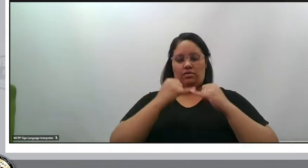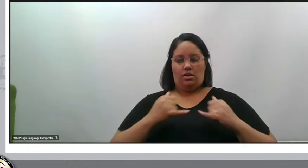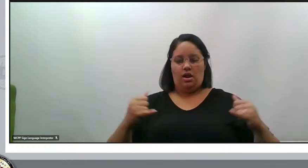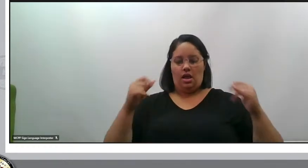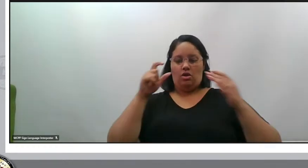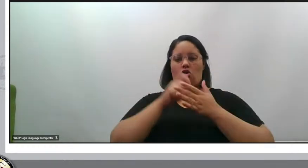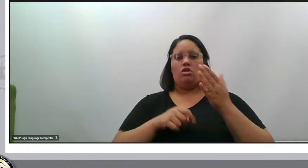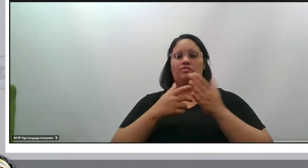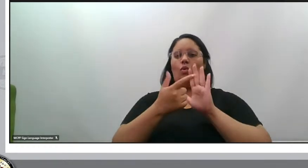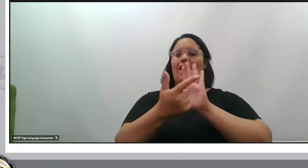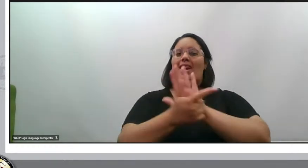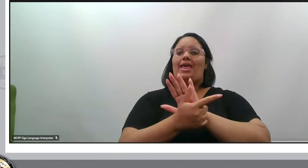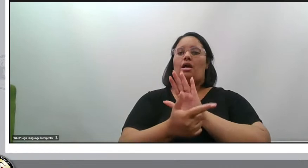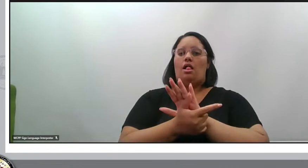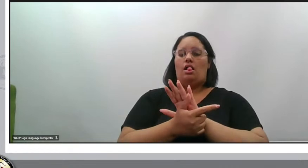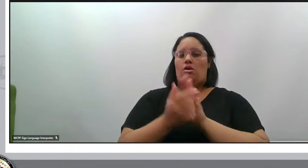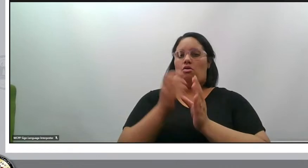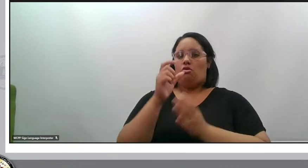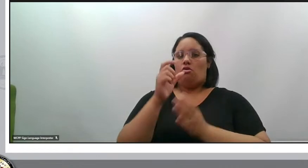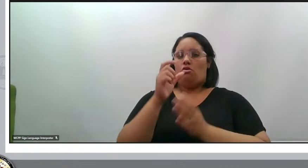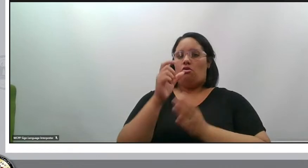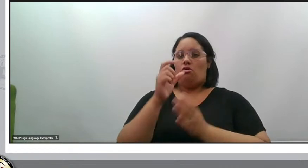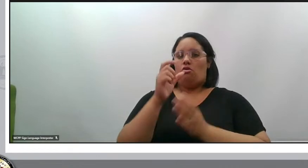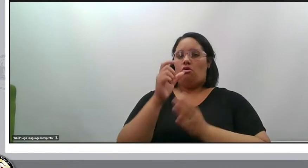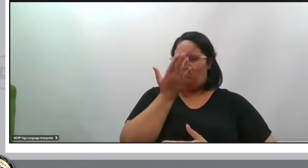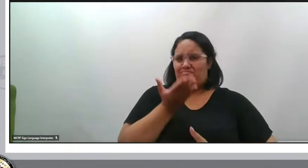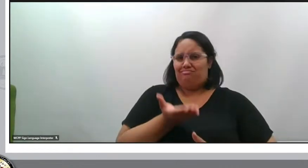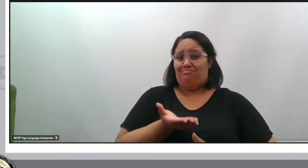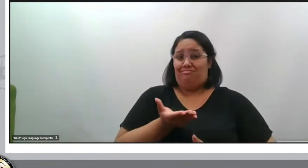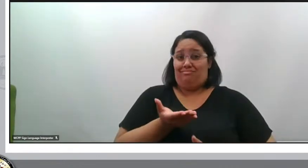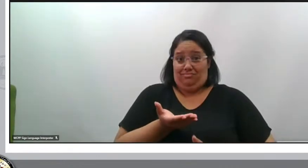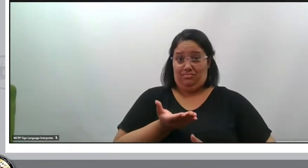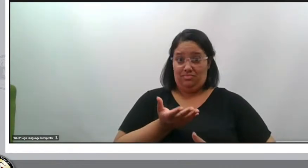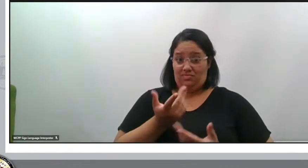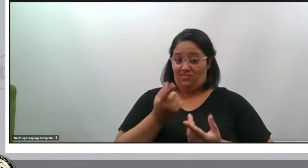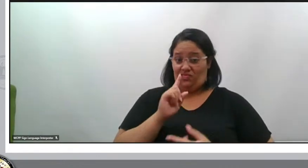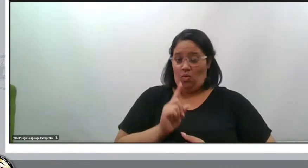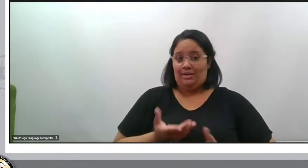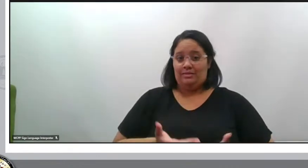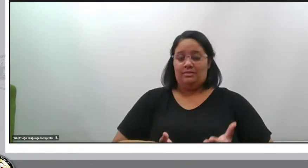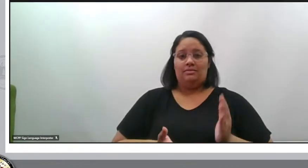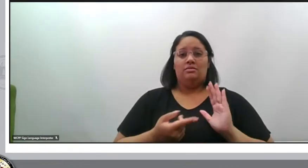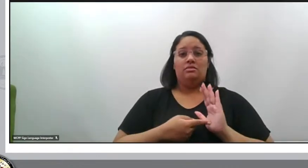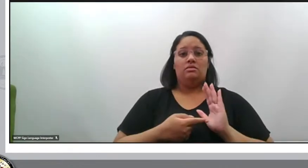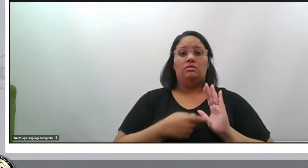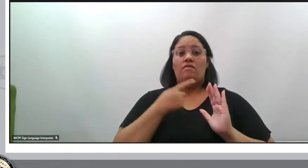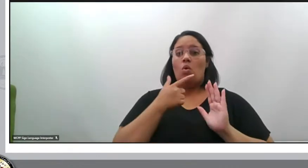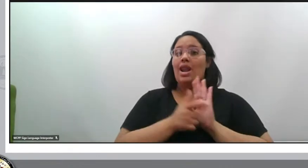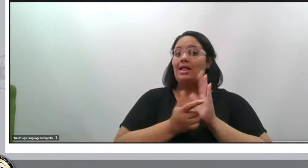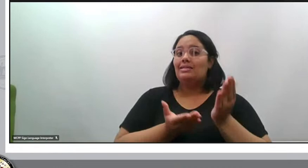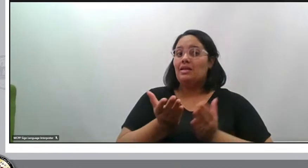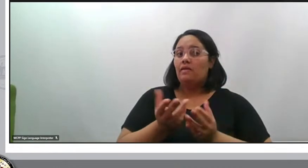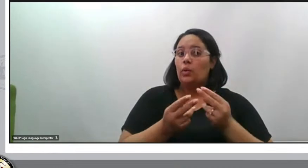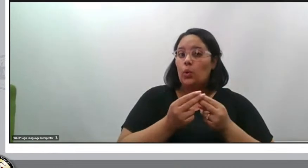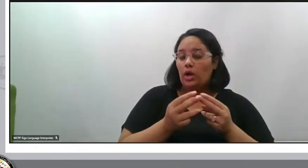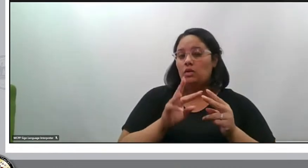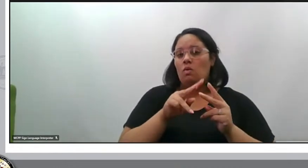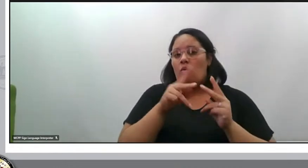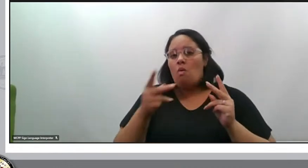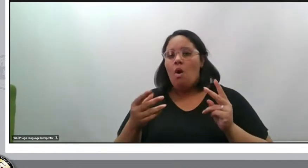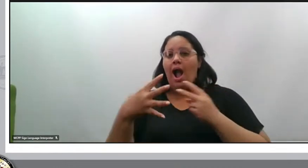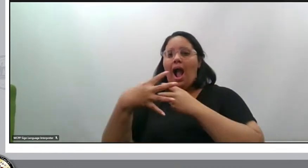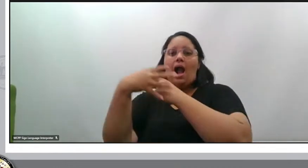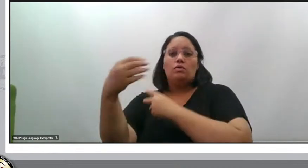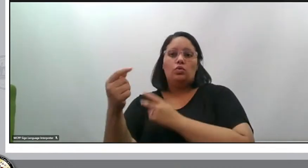legal costs. I just wanted to understand whether that was for the legal services unit or is that